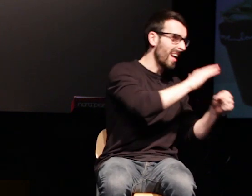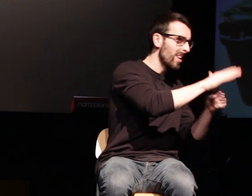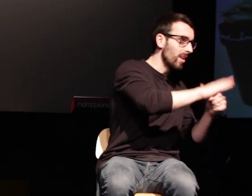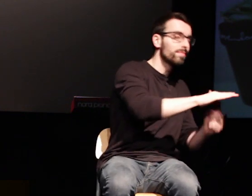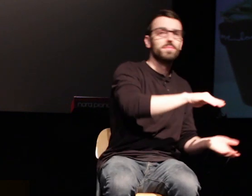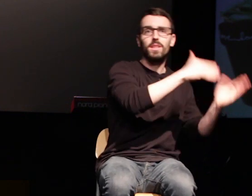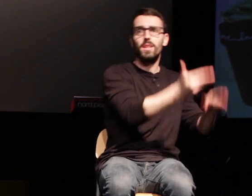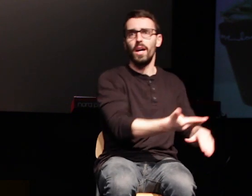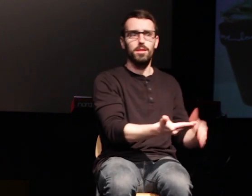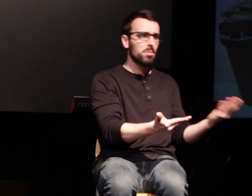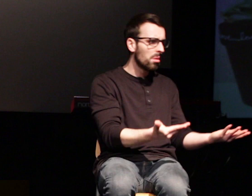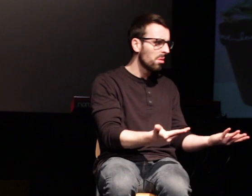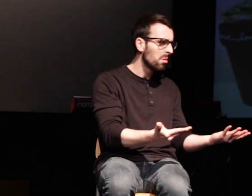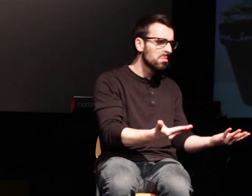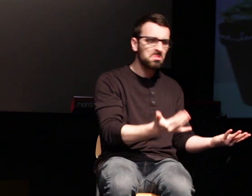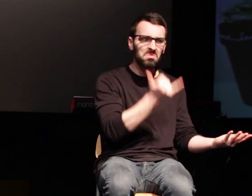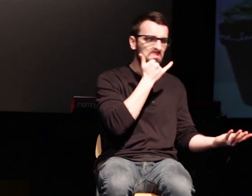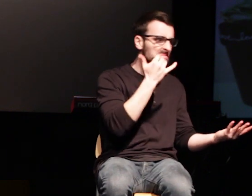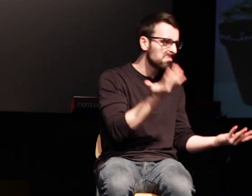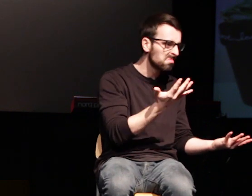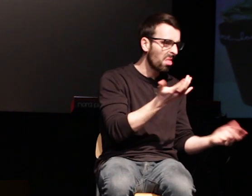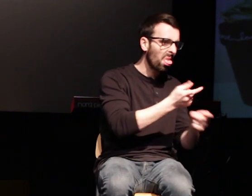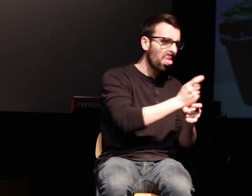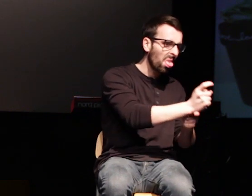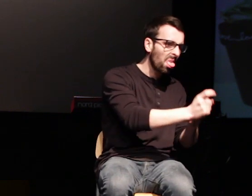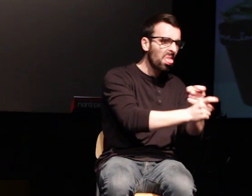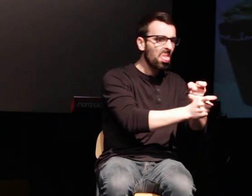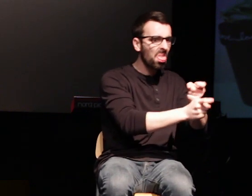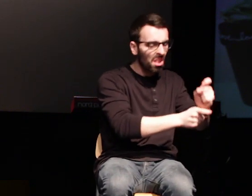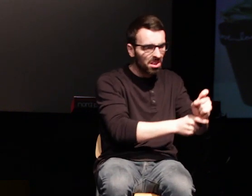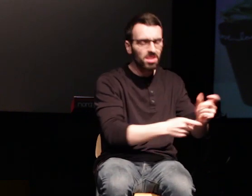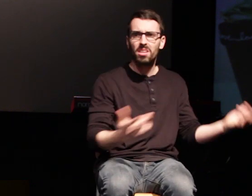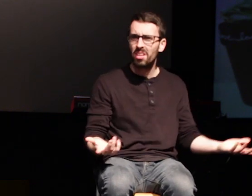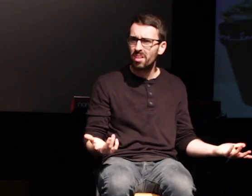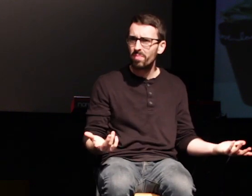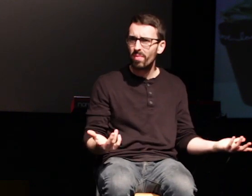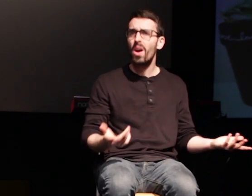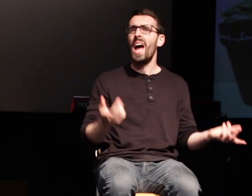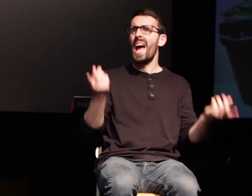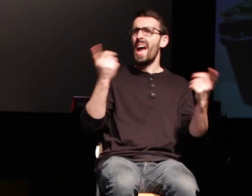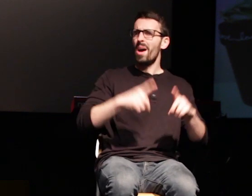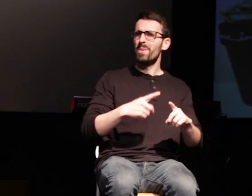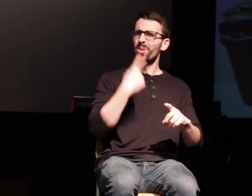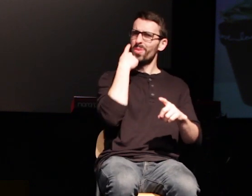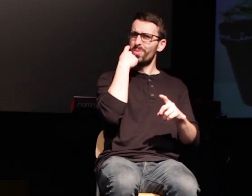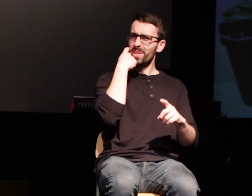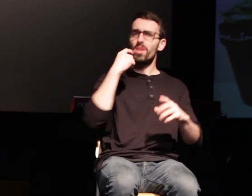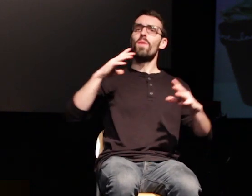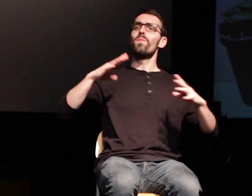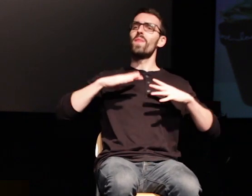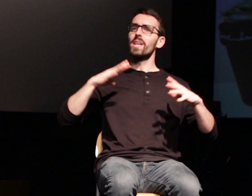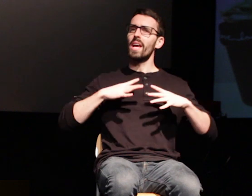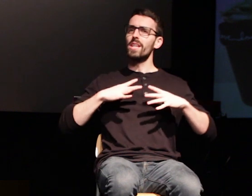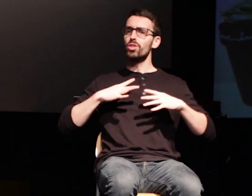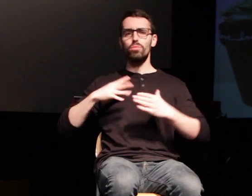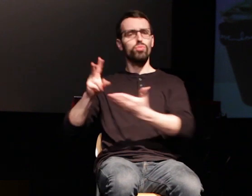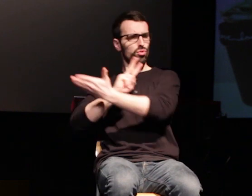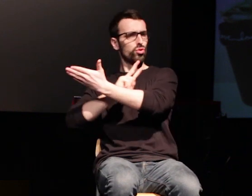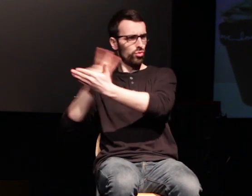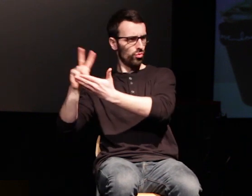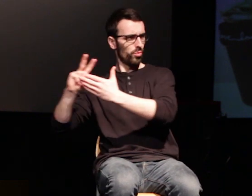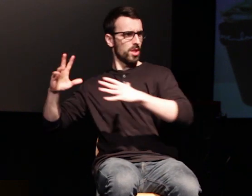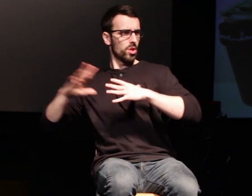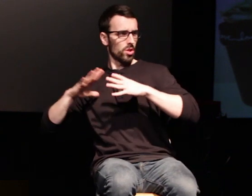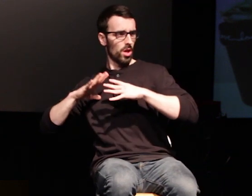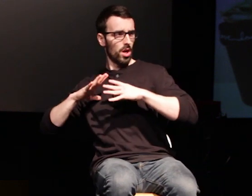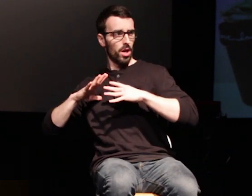on it. And so there was once, it was like this last summer, we went on vacation, we were gone for a couple weeks, and Shannon's grandma actually stopped by her house,